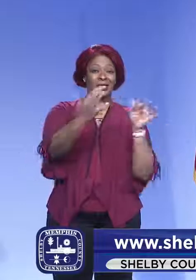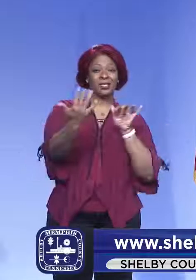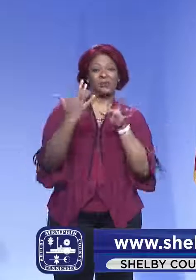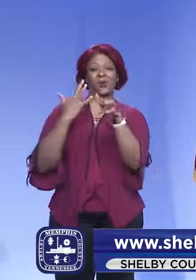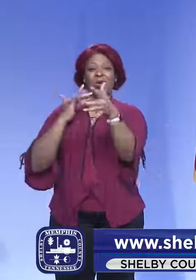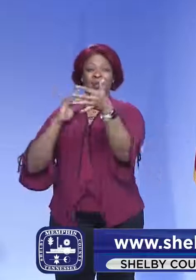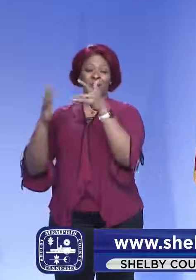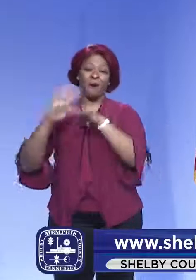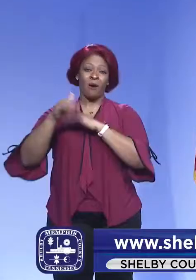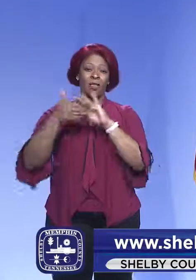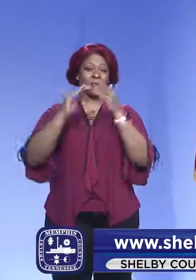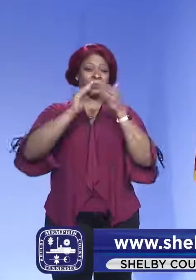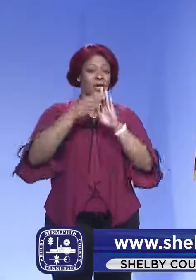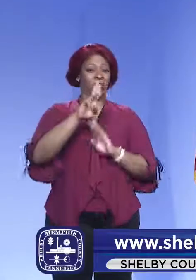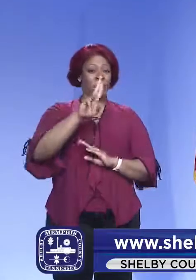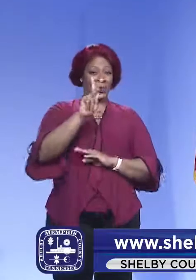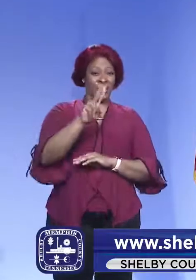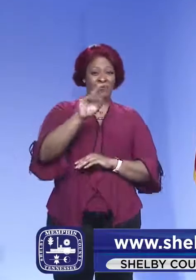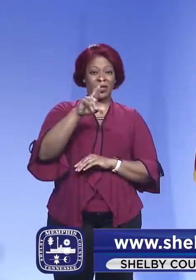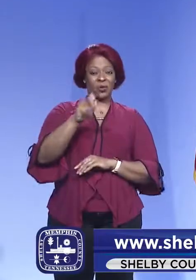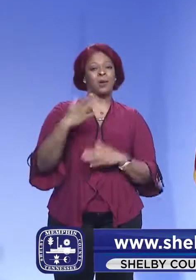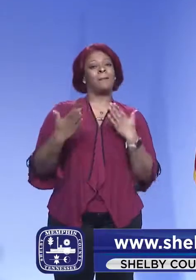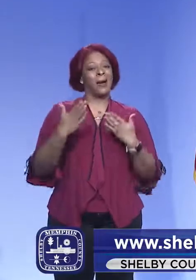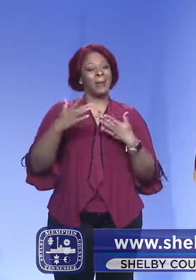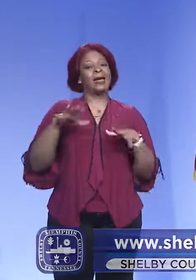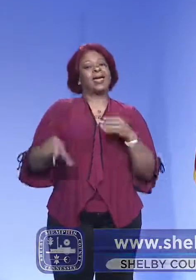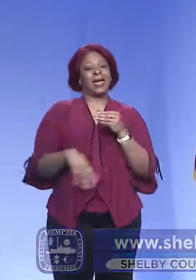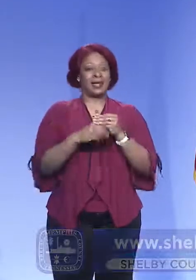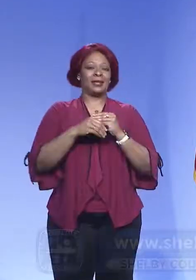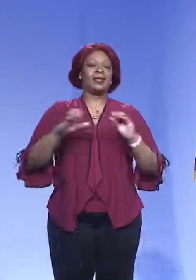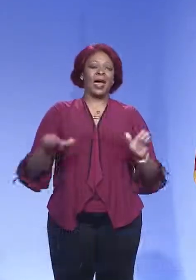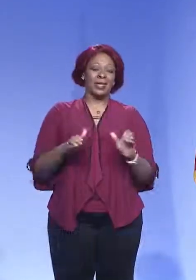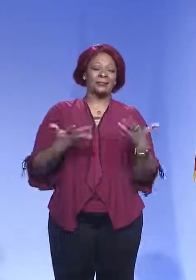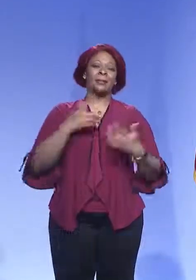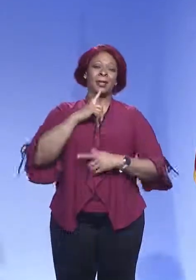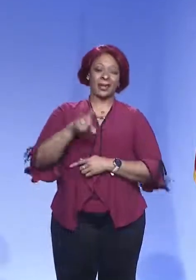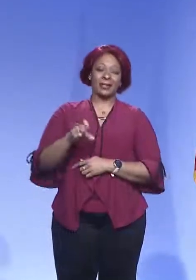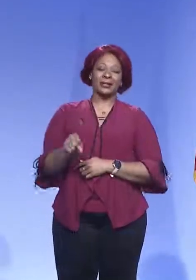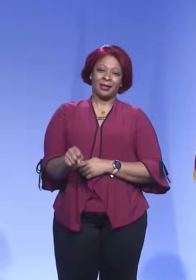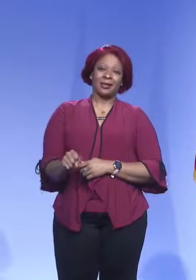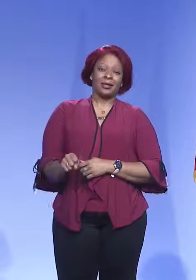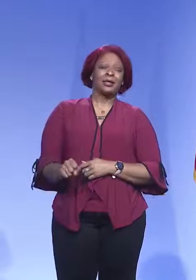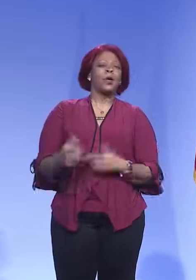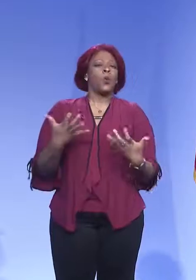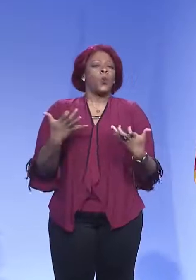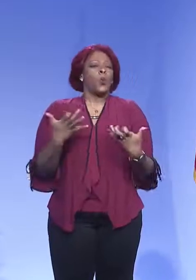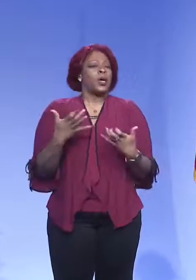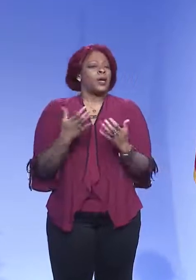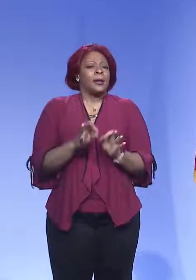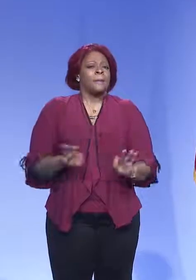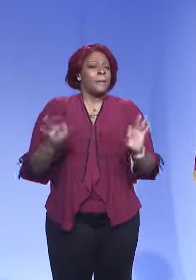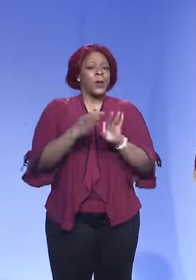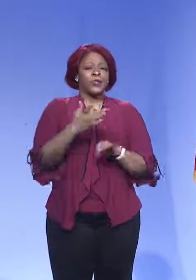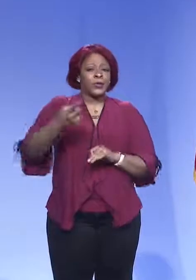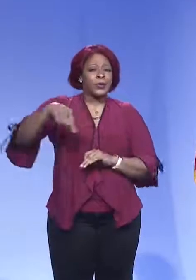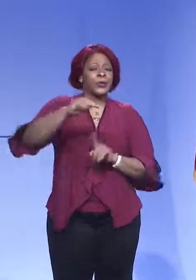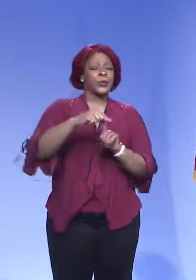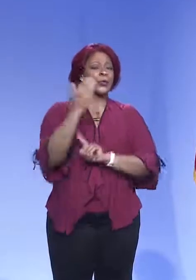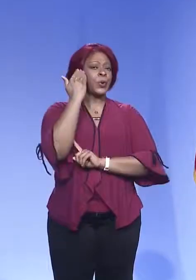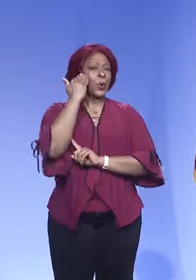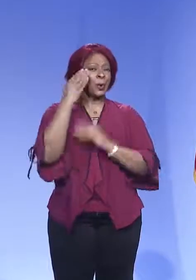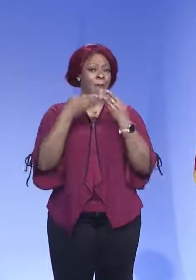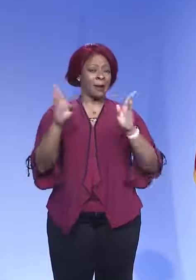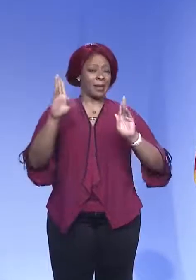transmission of the UK variant, we may have to take additional action. So one of the key things for the public to take away